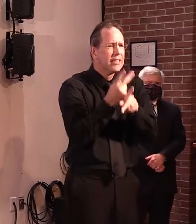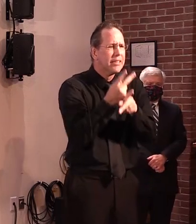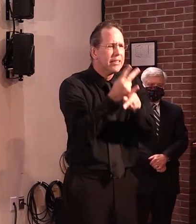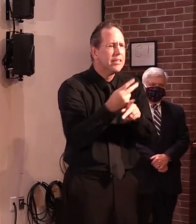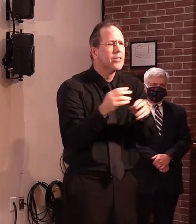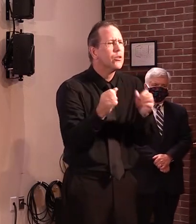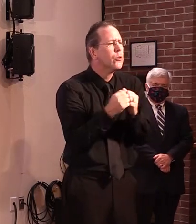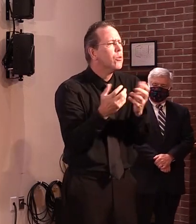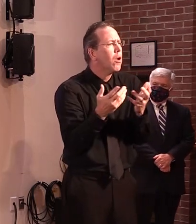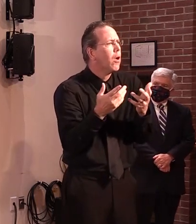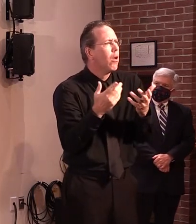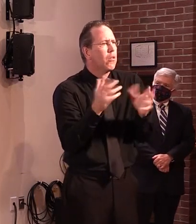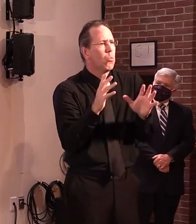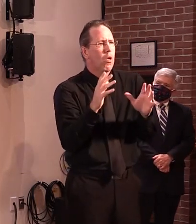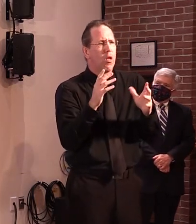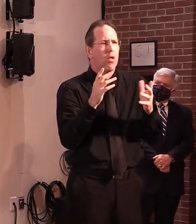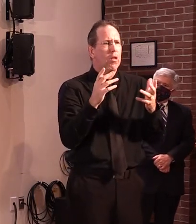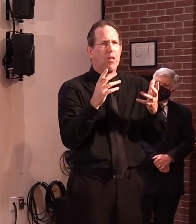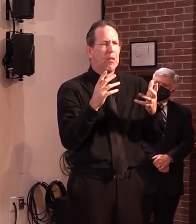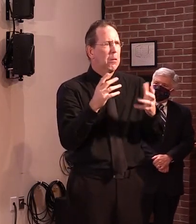would be the way to go.